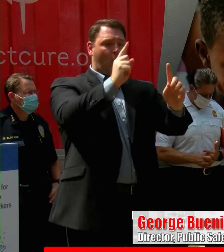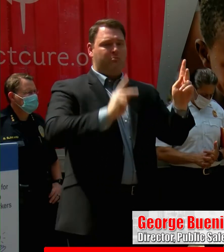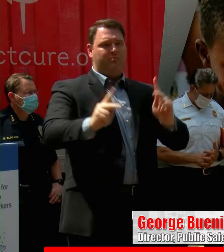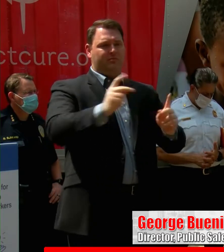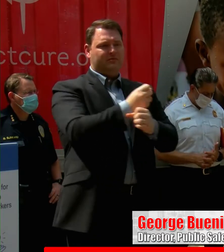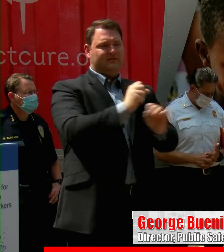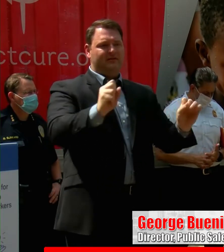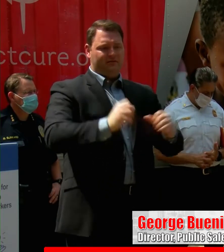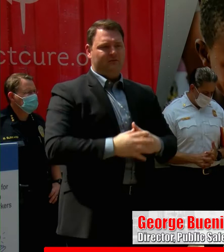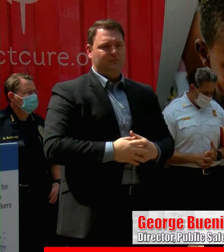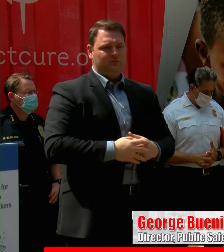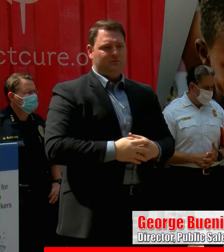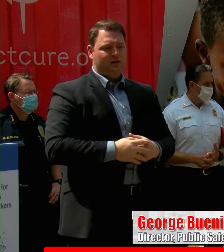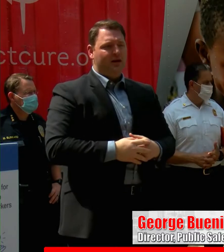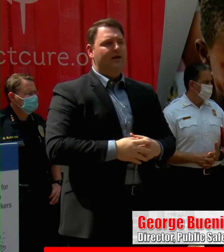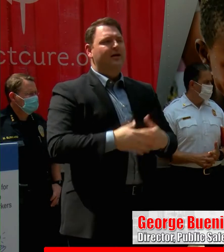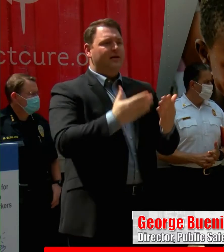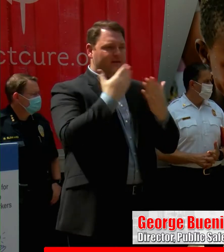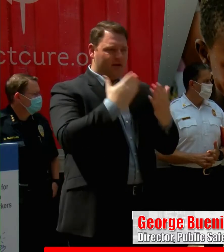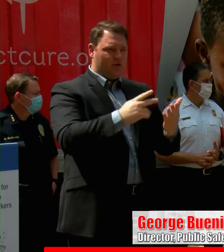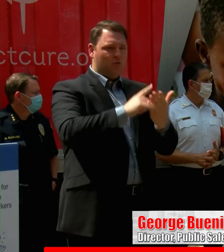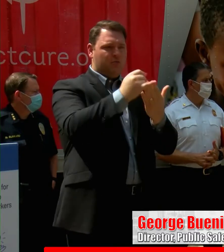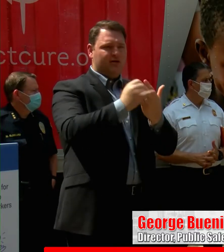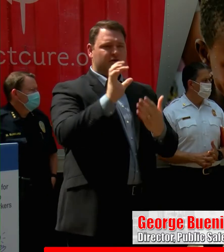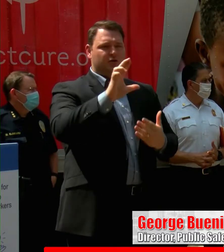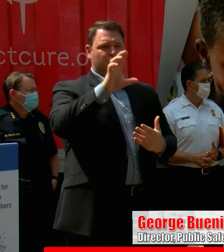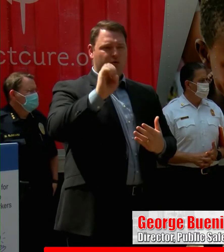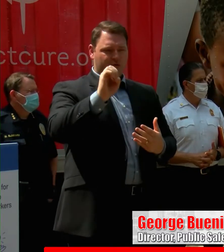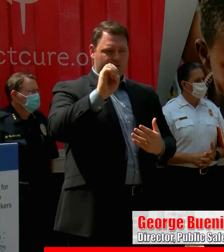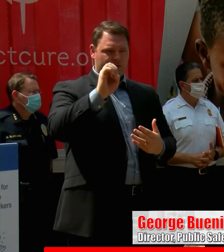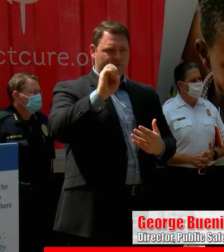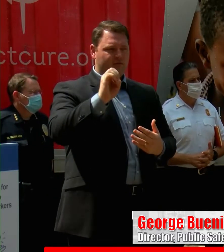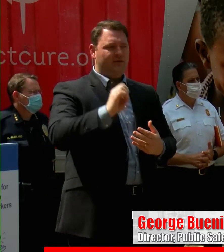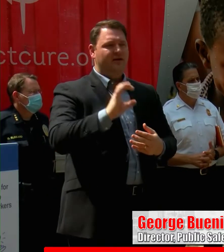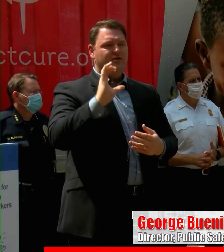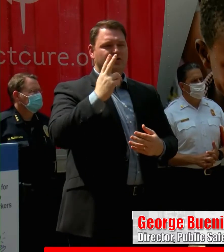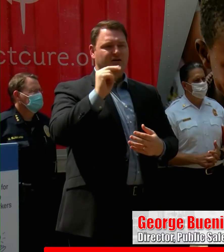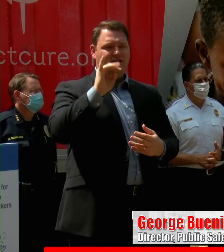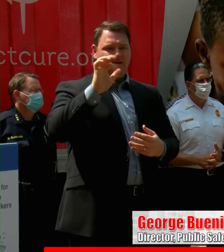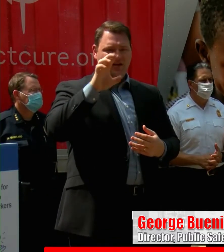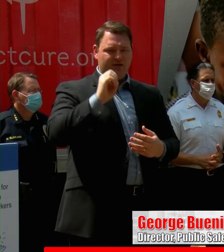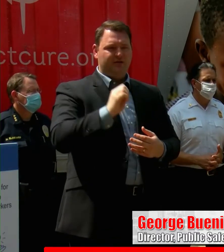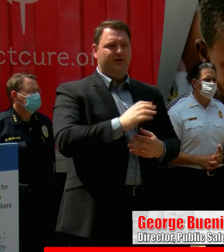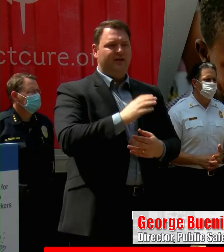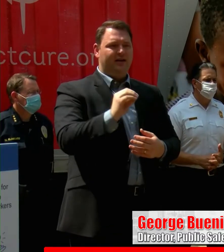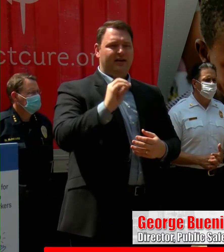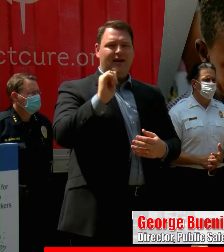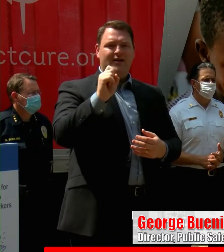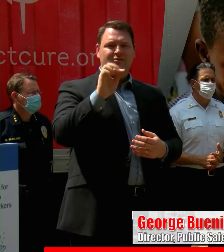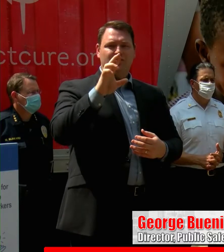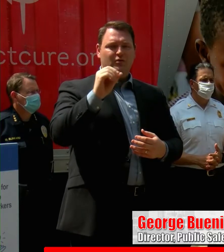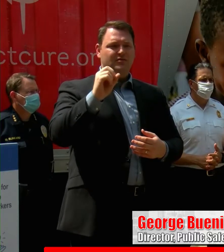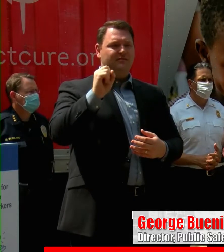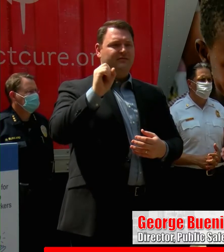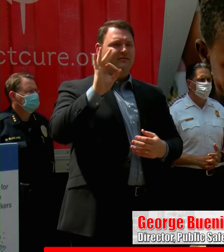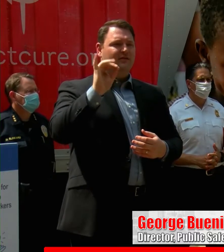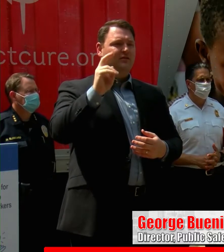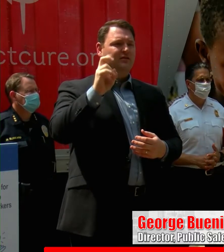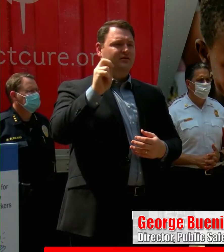safe. Thank you, Project C.U.R.E, C.U.R.E, and the Astros Foundation